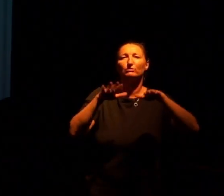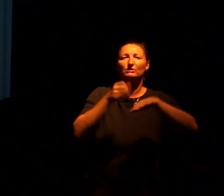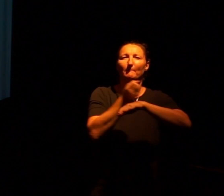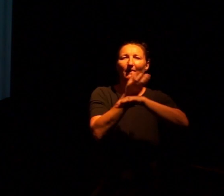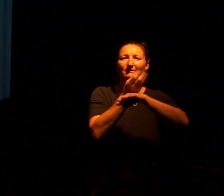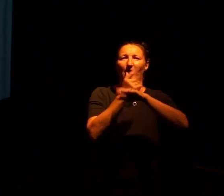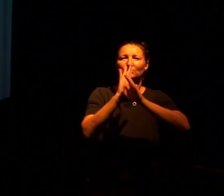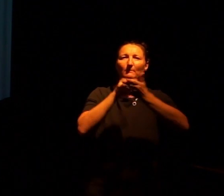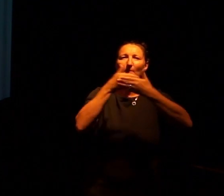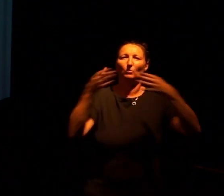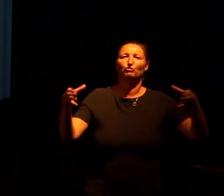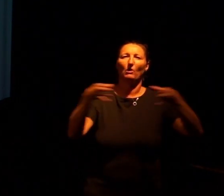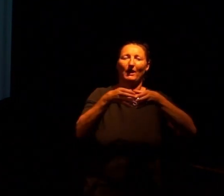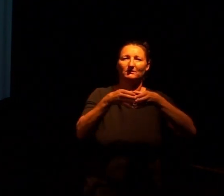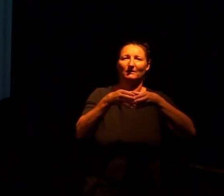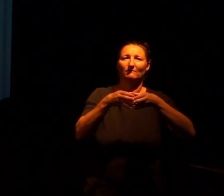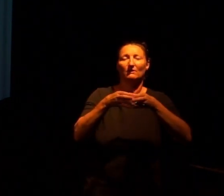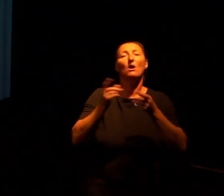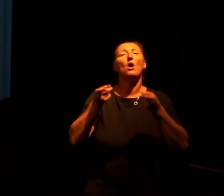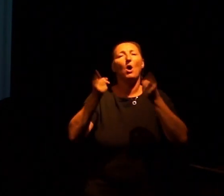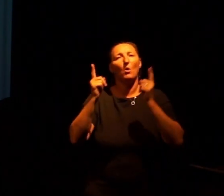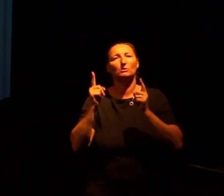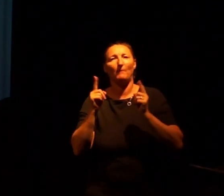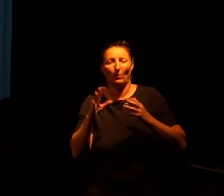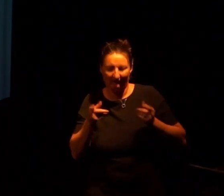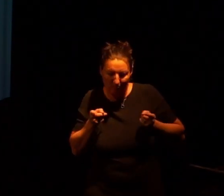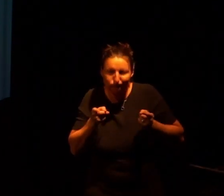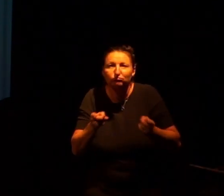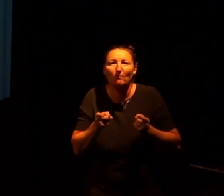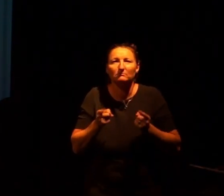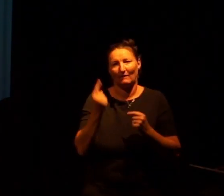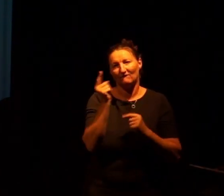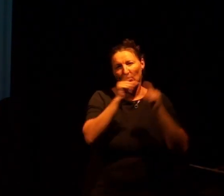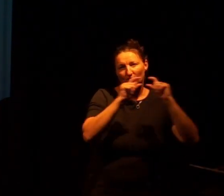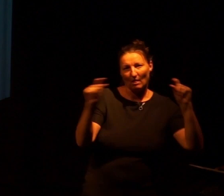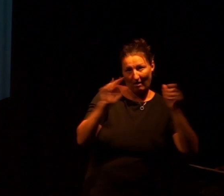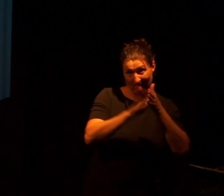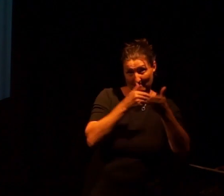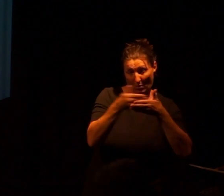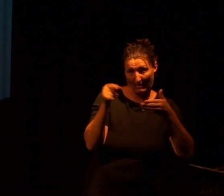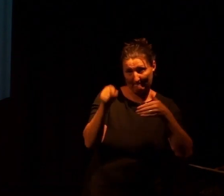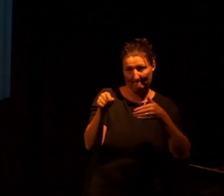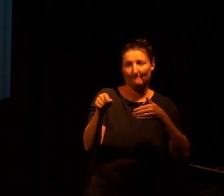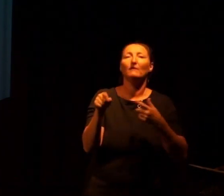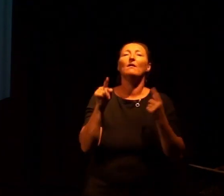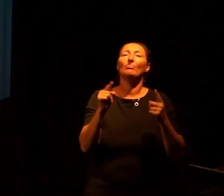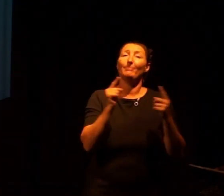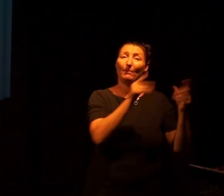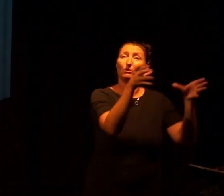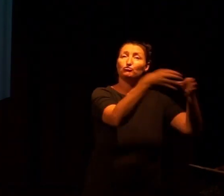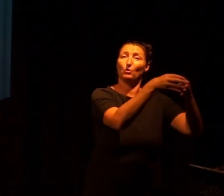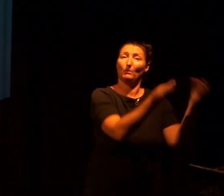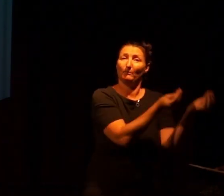Collective. The host poet gave the group a prompt, which is the first line of the poem, and then the group contributed their